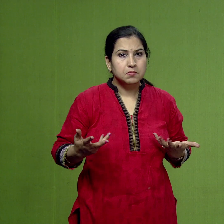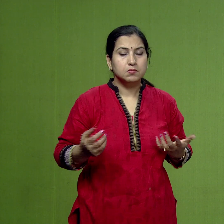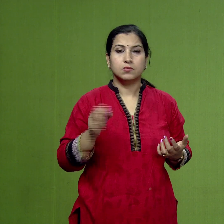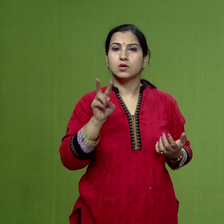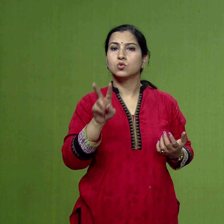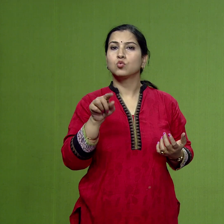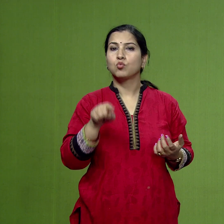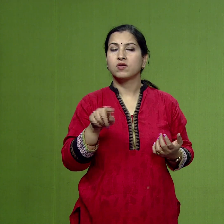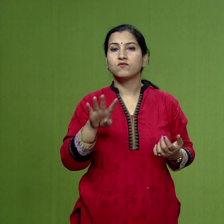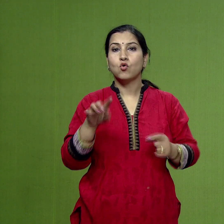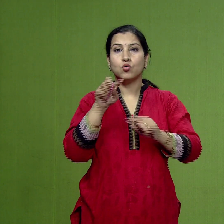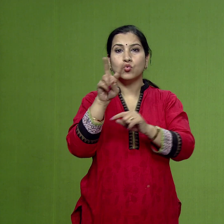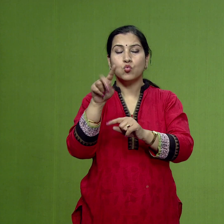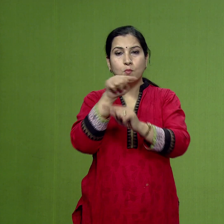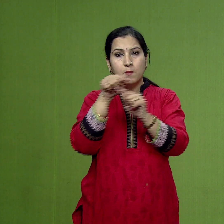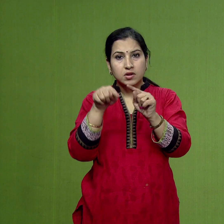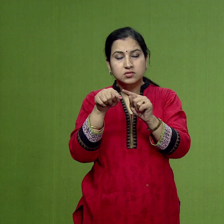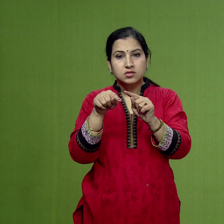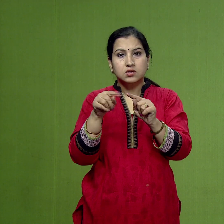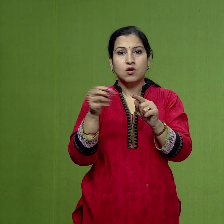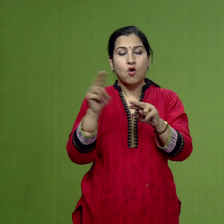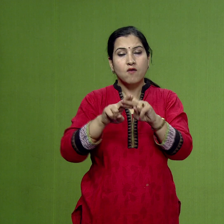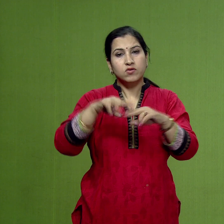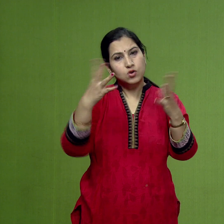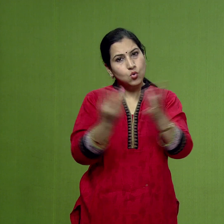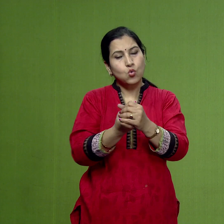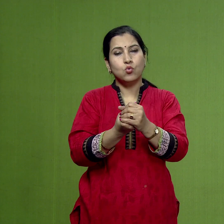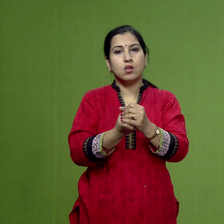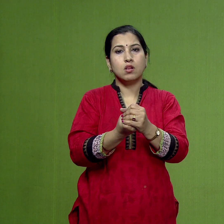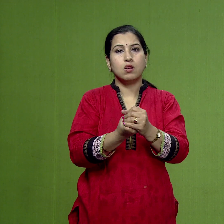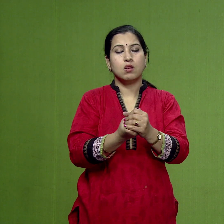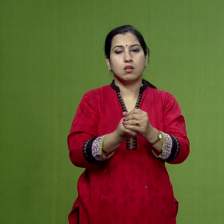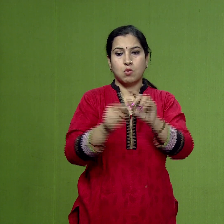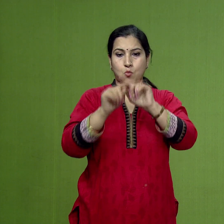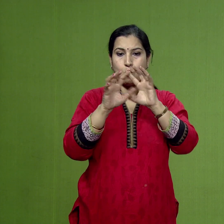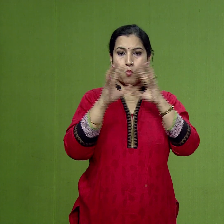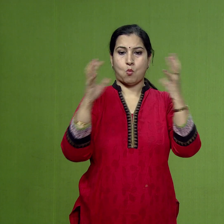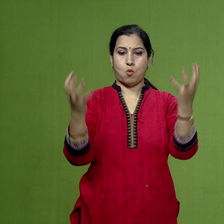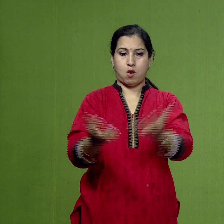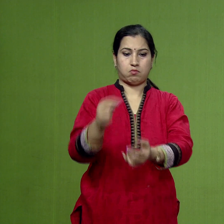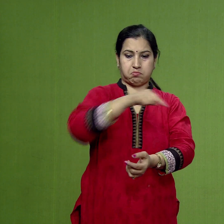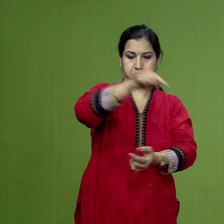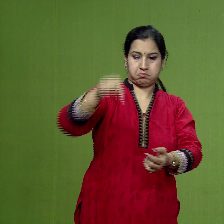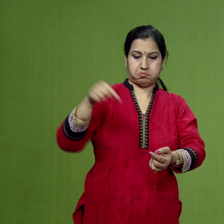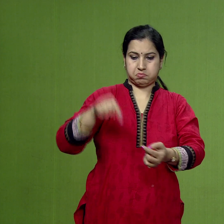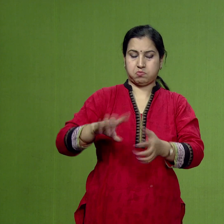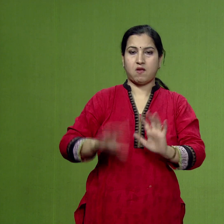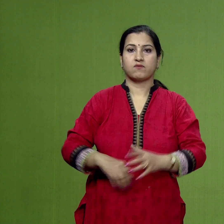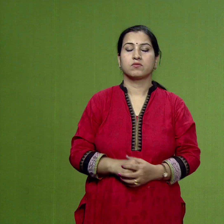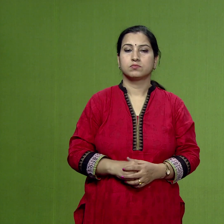nearly 2.42% of the total geographical area of the world. Due to